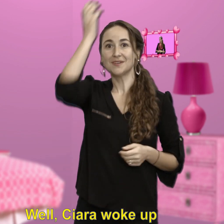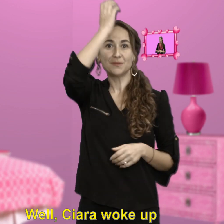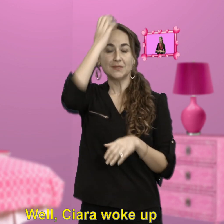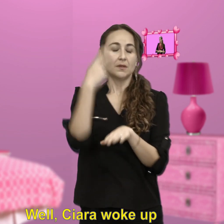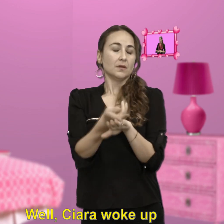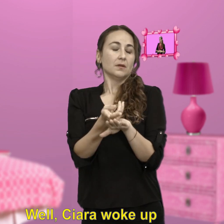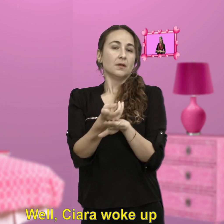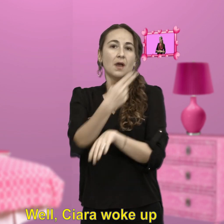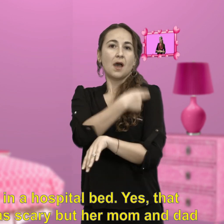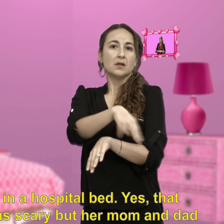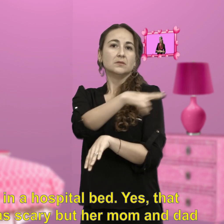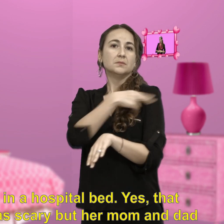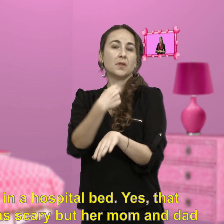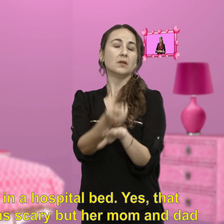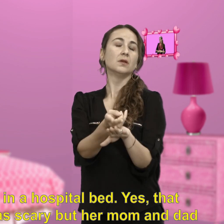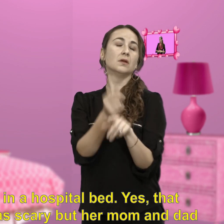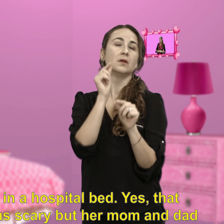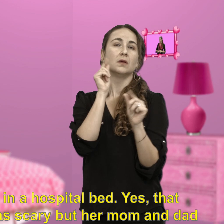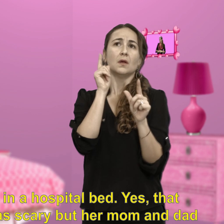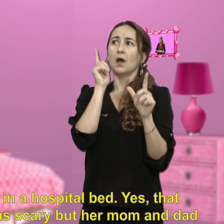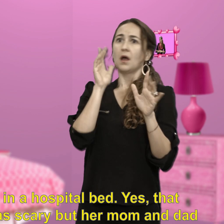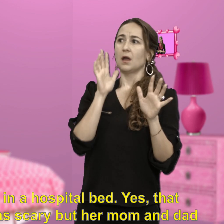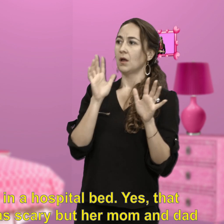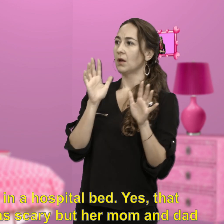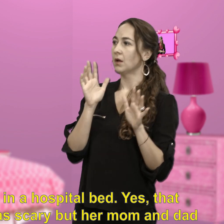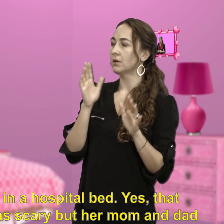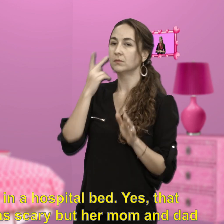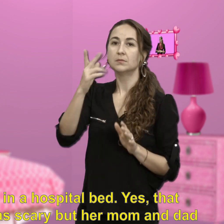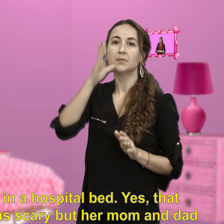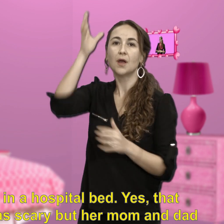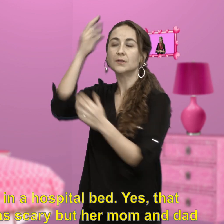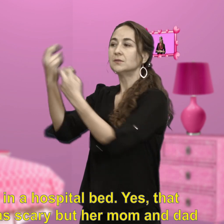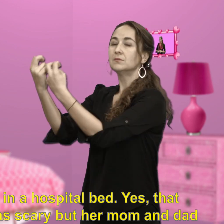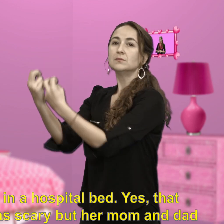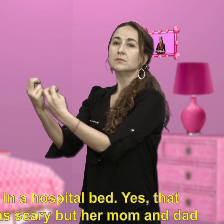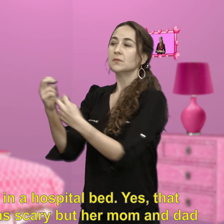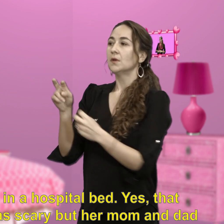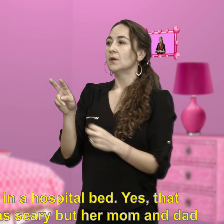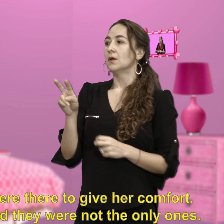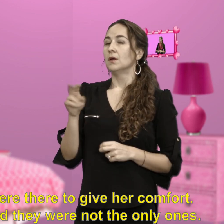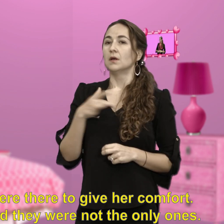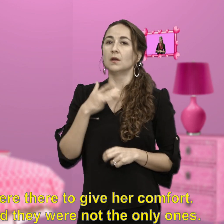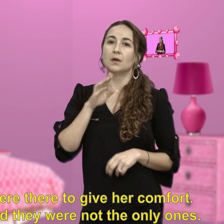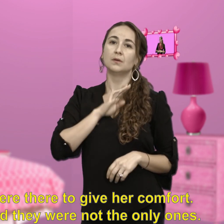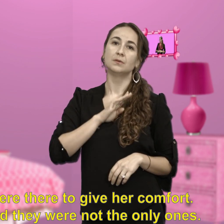Ciara woke up in a hospital bed. Yes, that was scary. But her mom and dad were there to give her